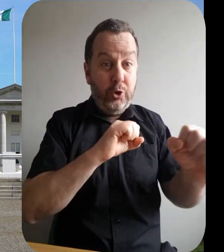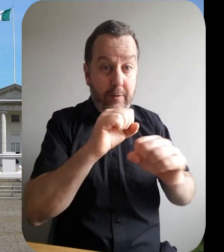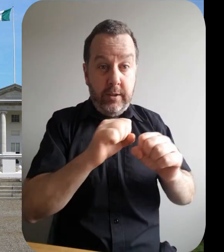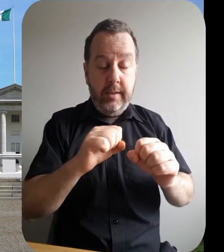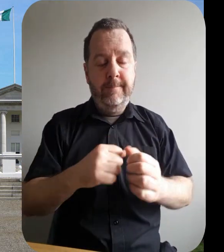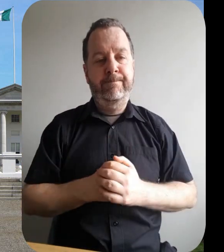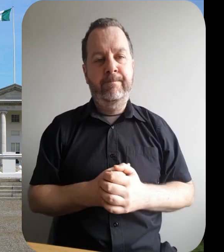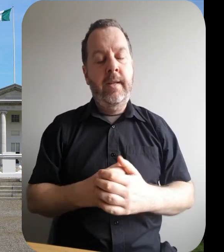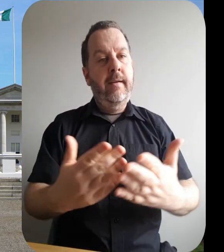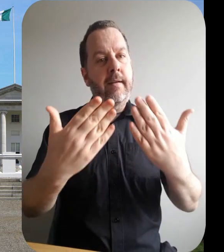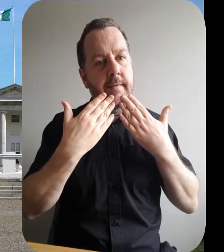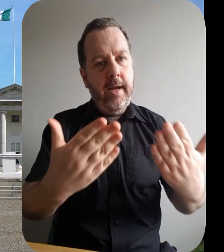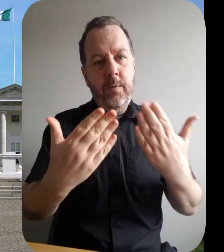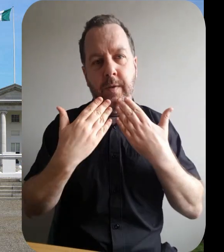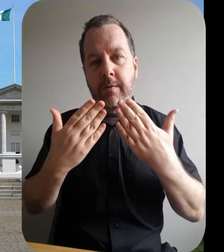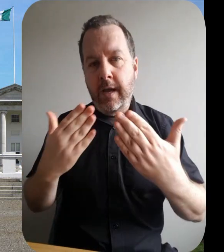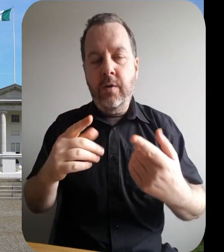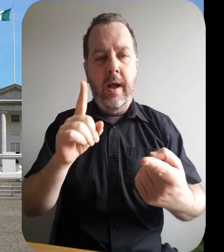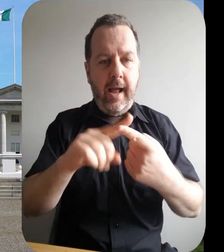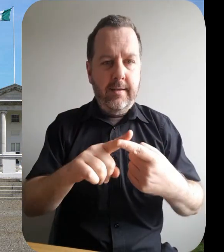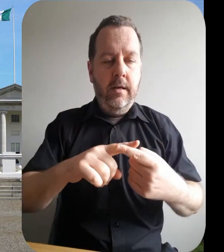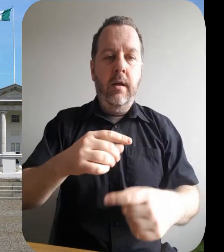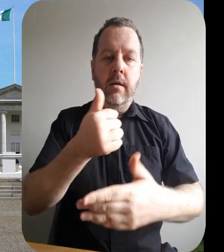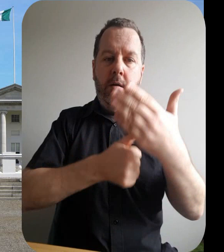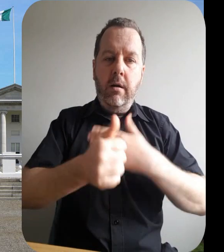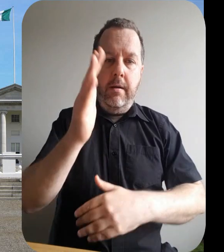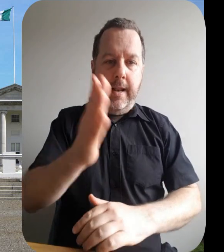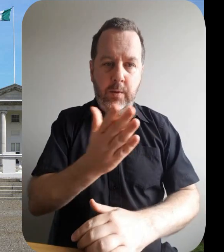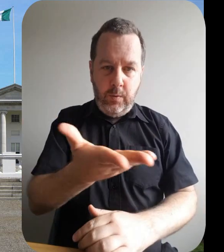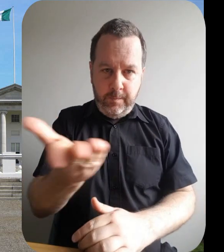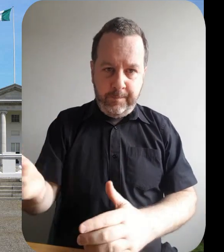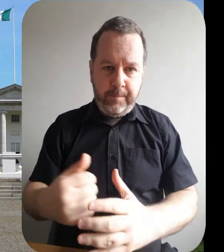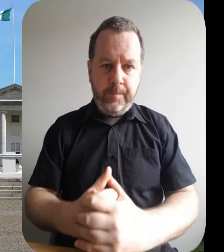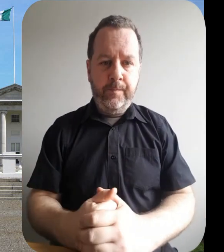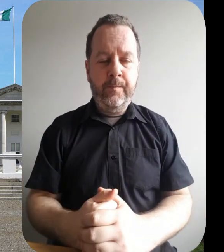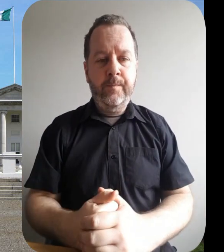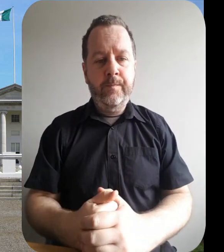retail and services. Go raibh míle maith agat is Barbana.